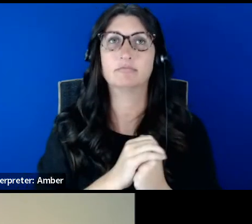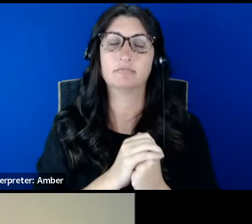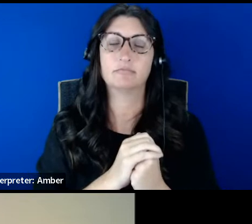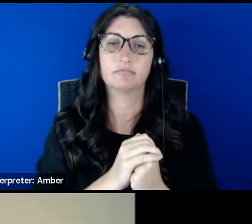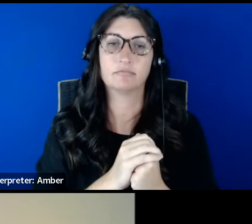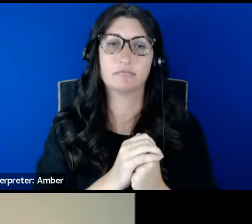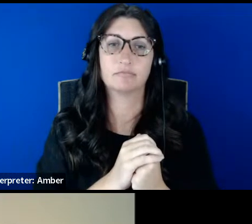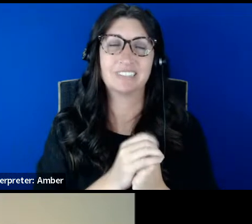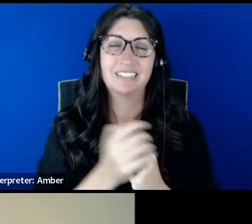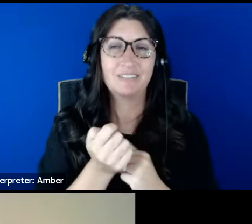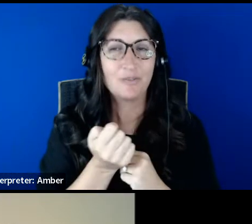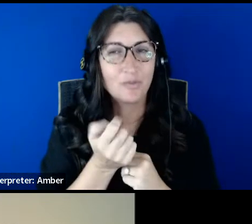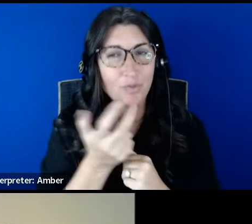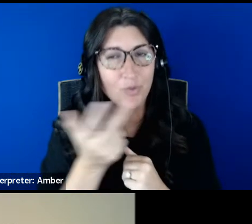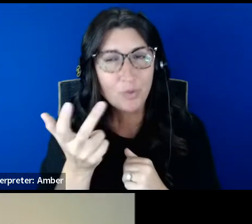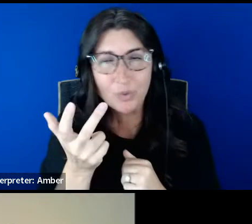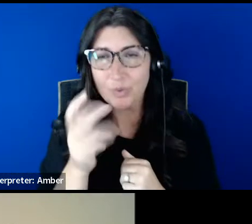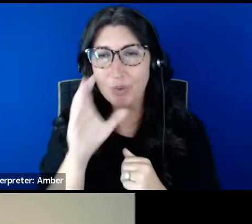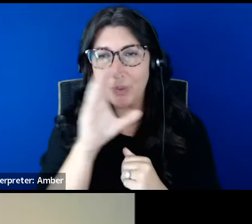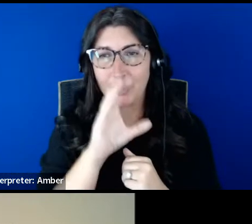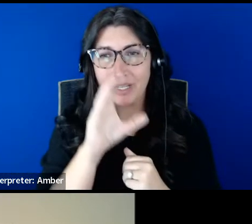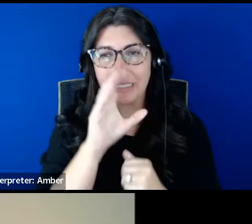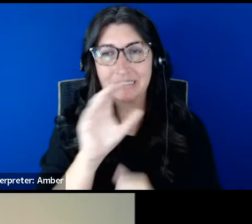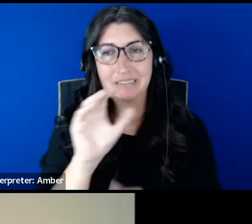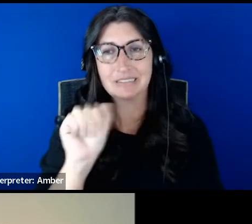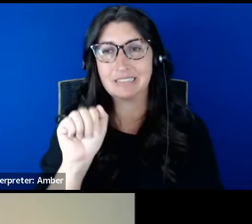few animation